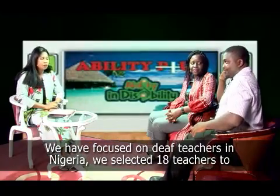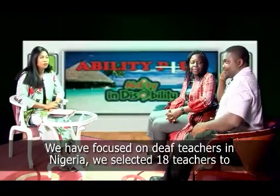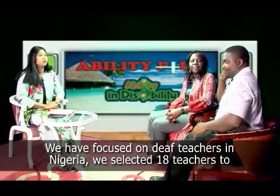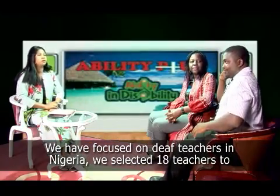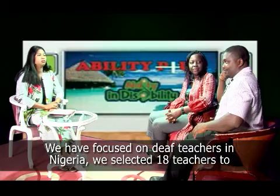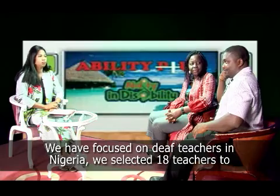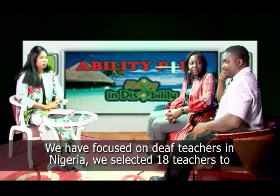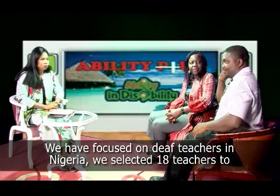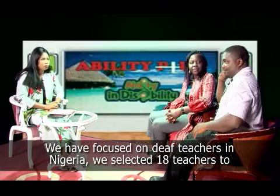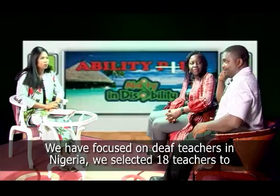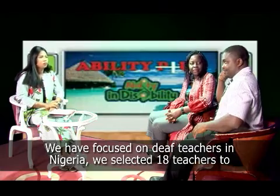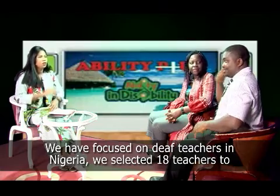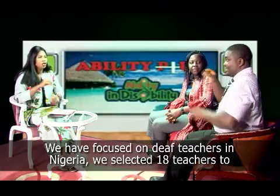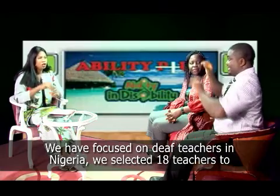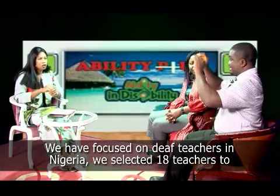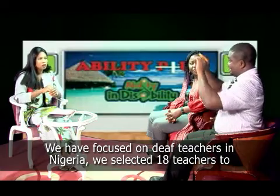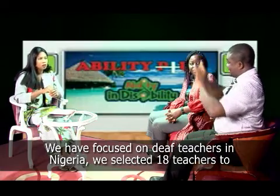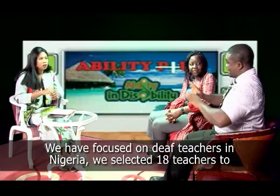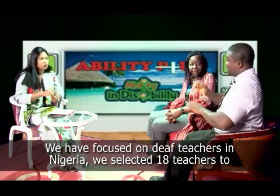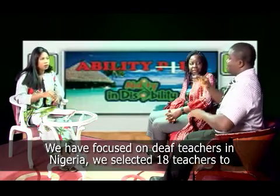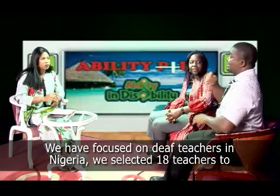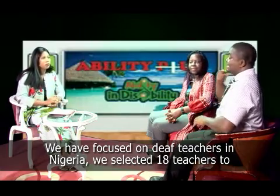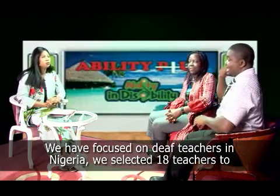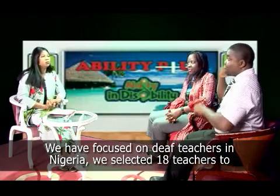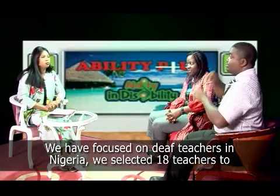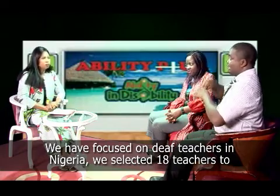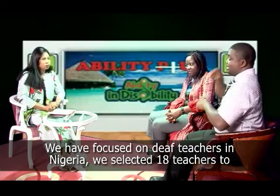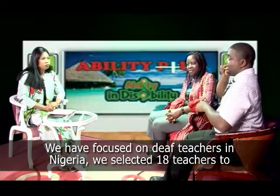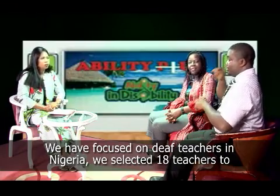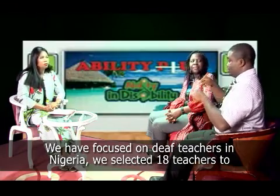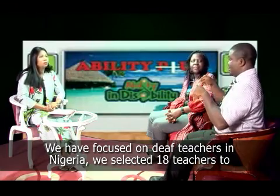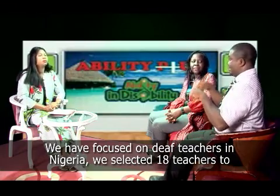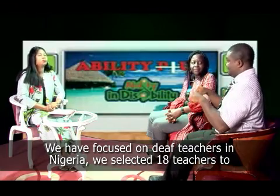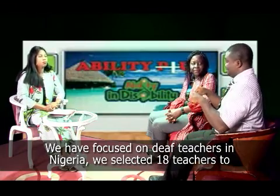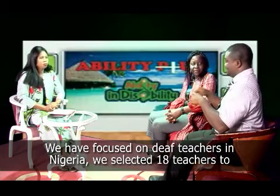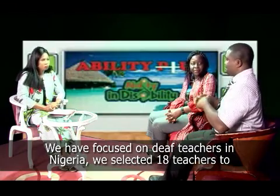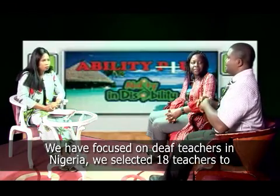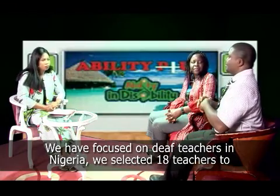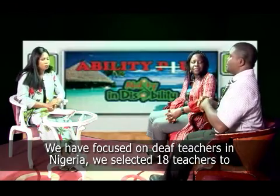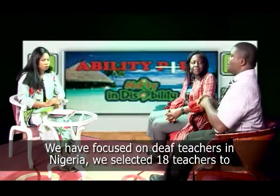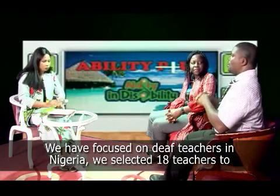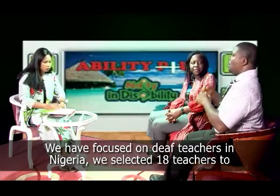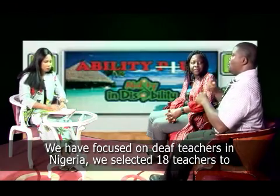Teachers of the deaf. Teachers of the deaf in Nigeria.